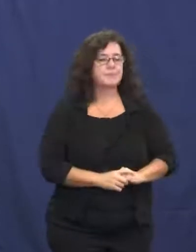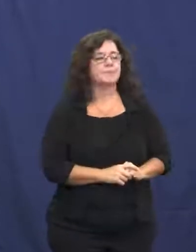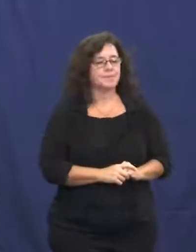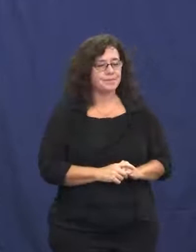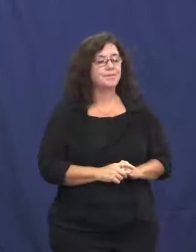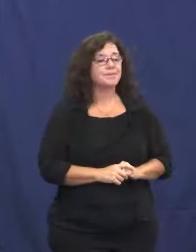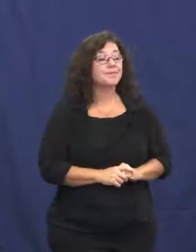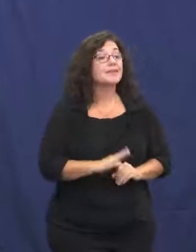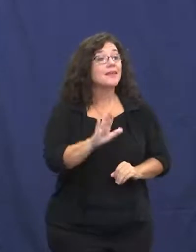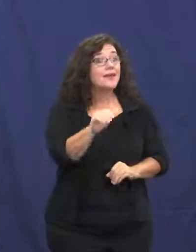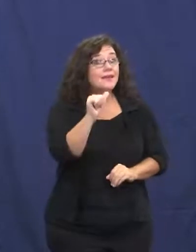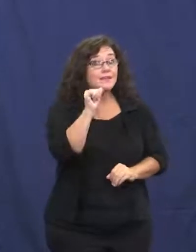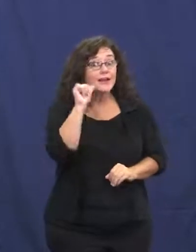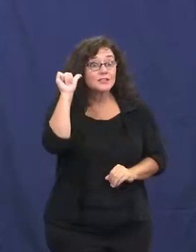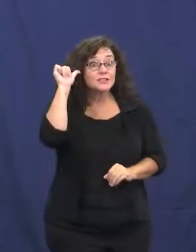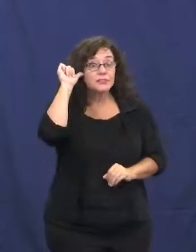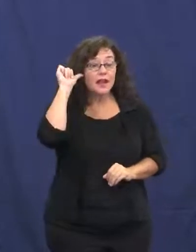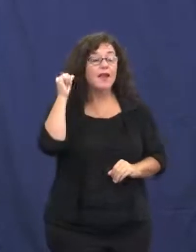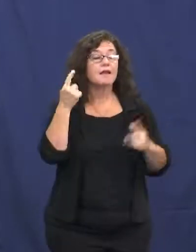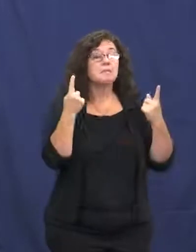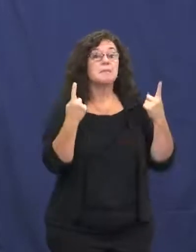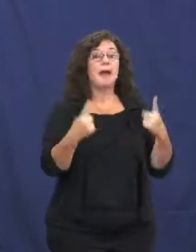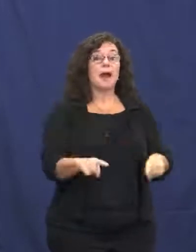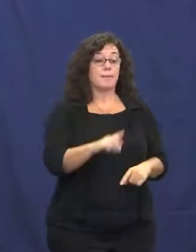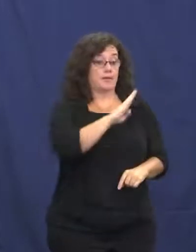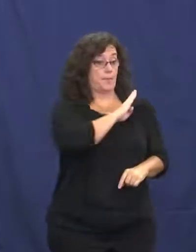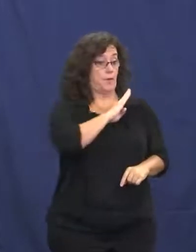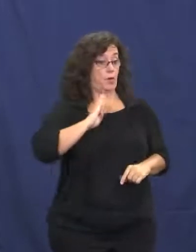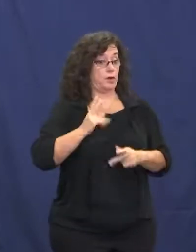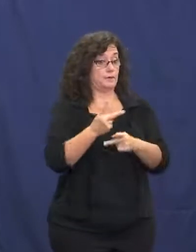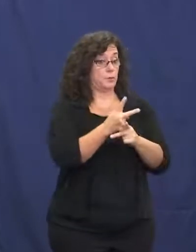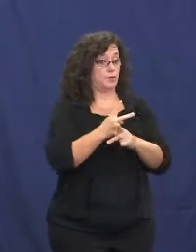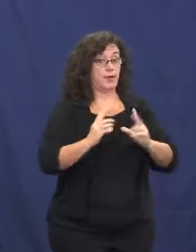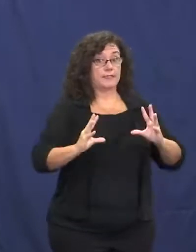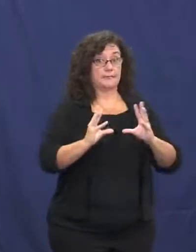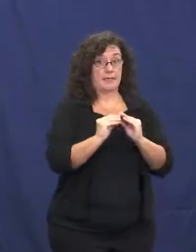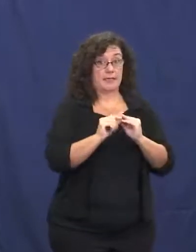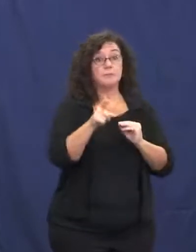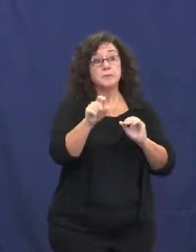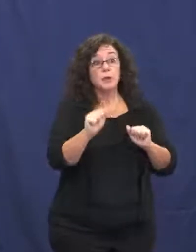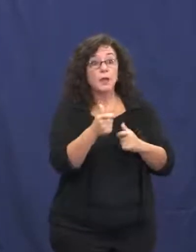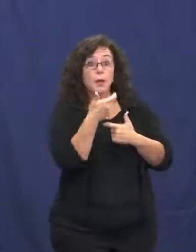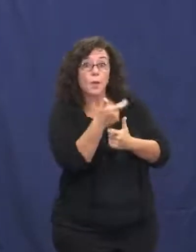Yesterday we had our Ventura County Board Supervisor. You can go to